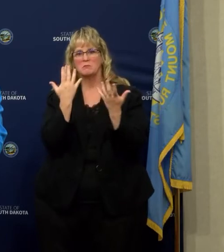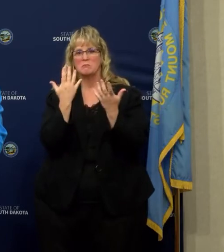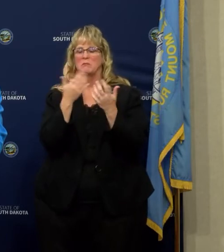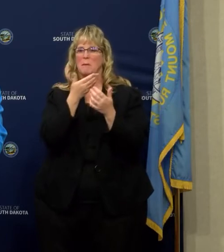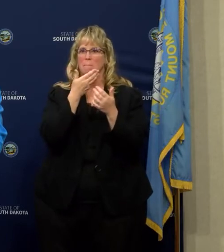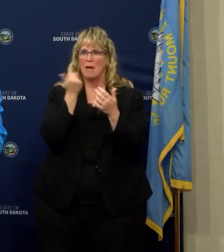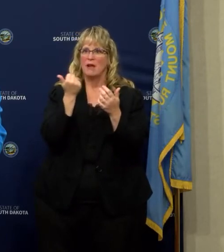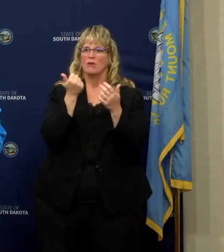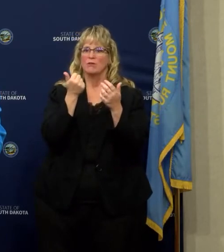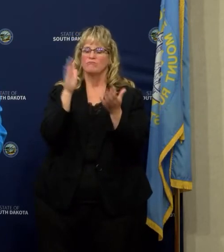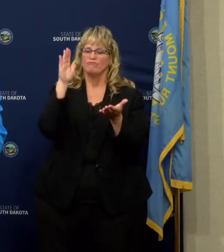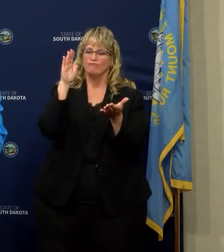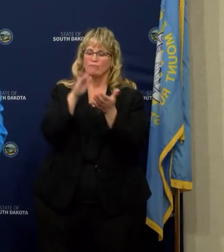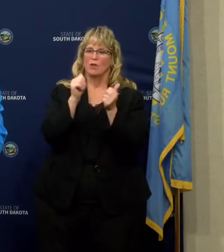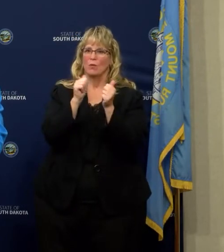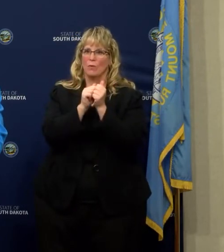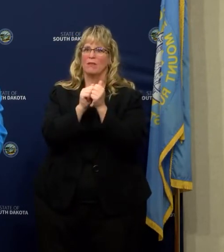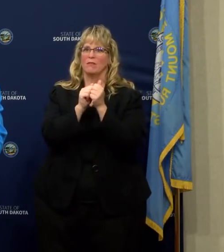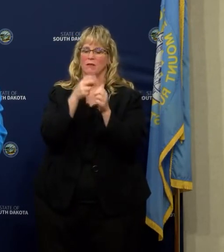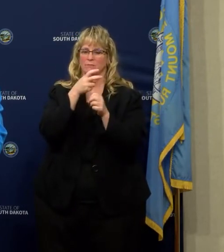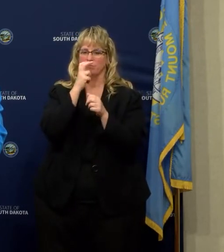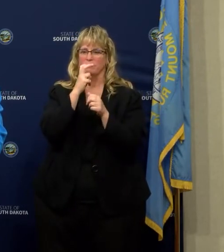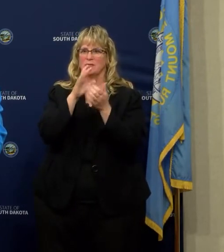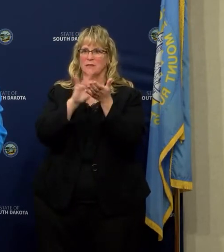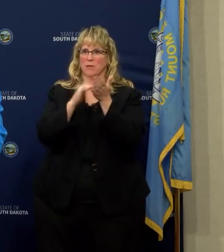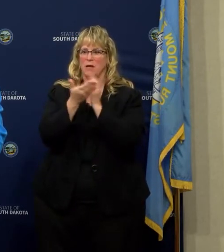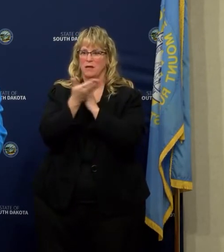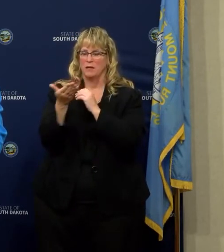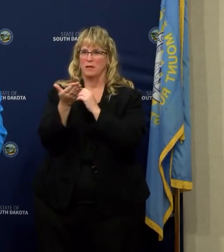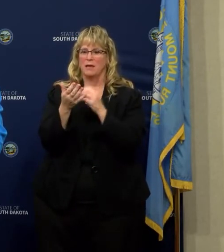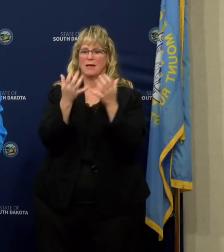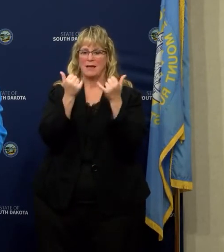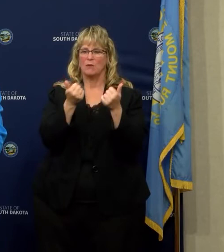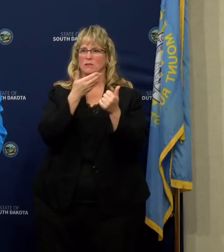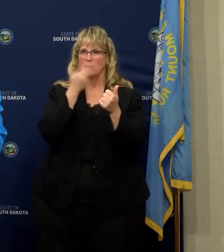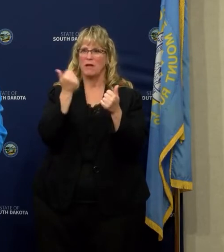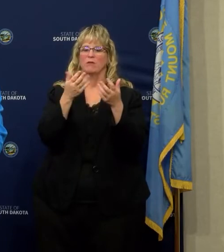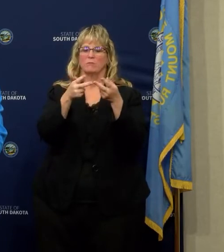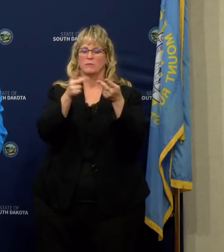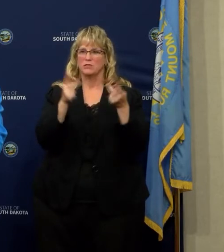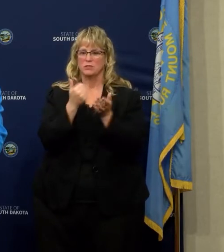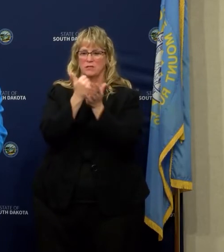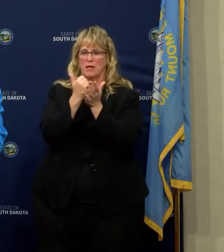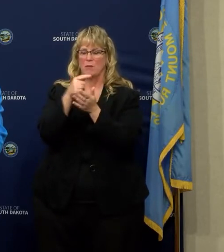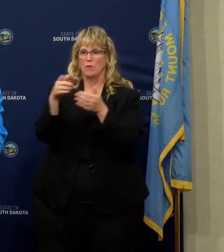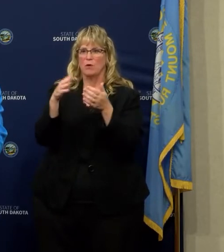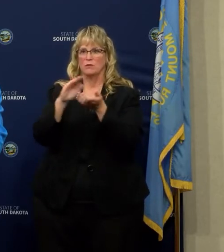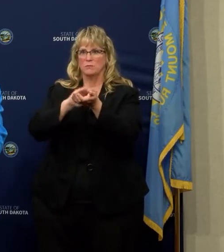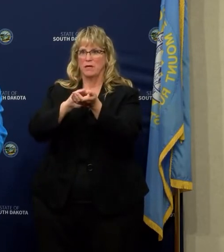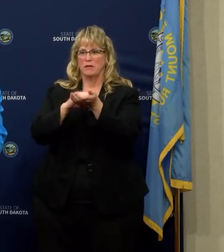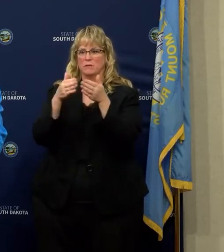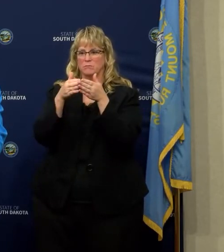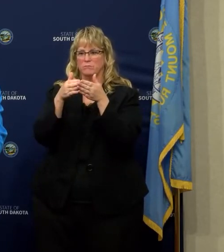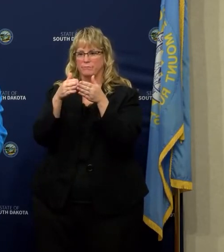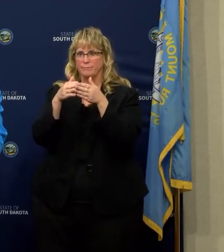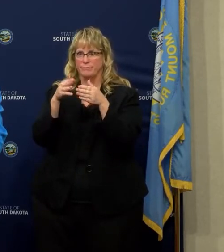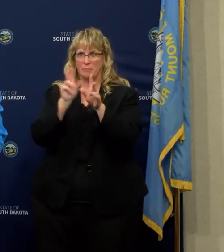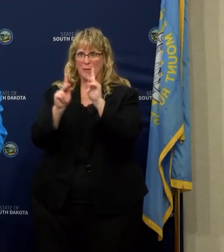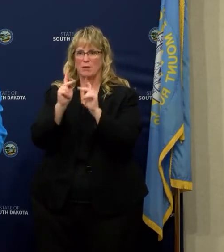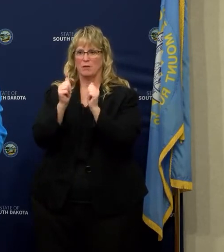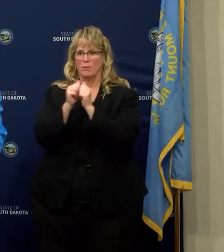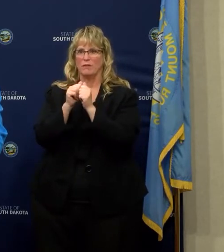of the supply chain, and so very pleased that we're in a position now to be able to help those medical providers across the state with